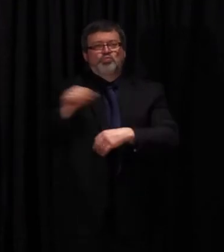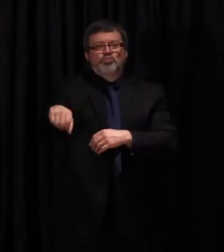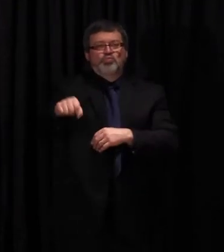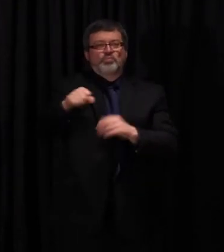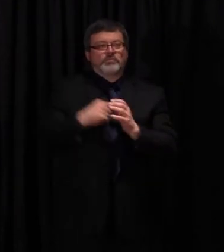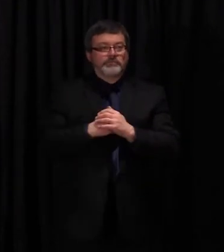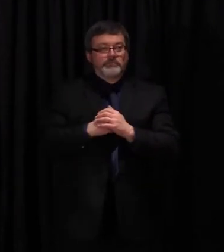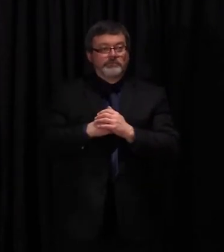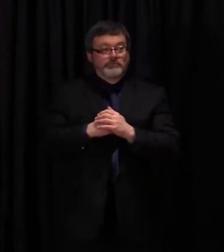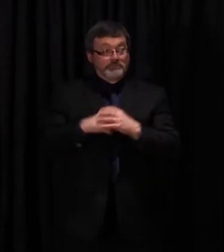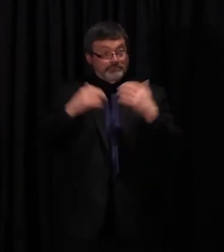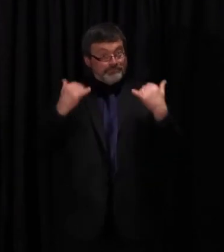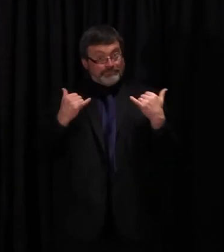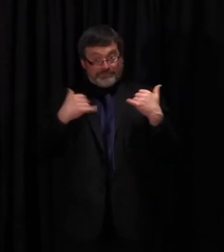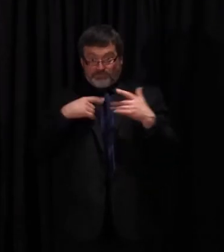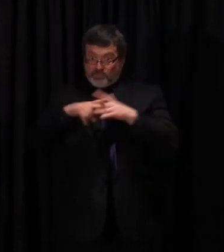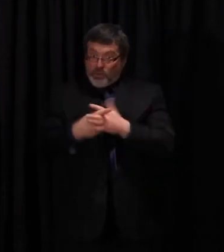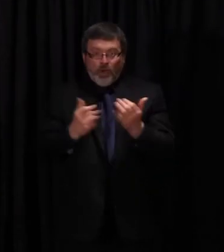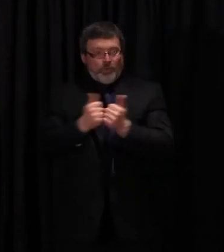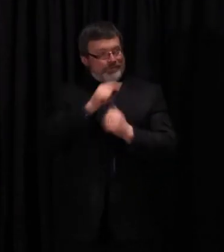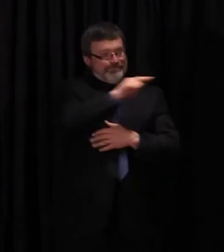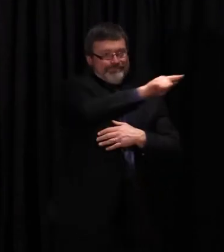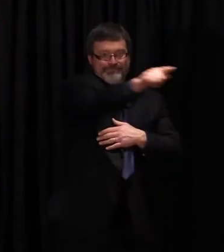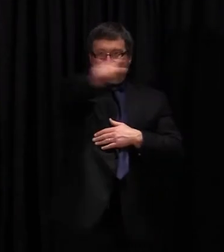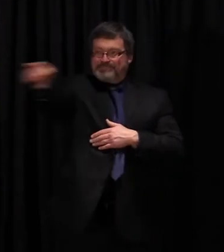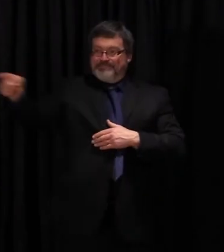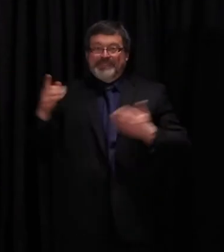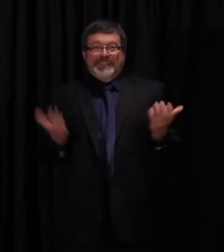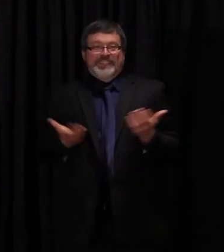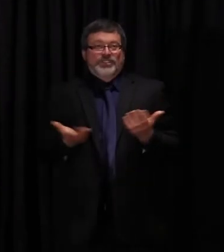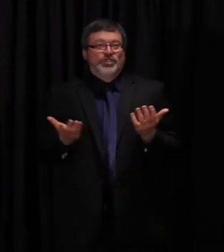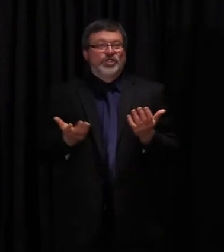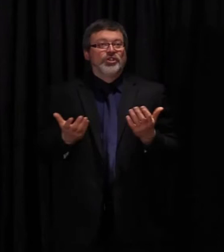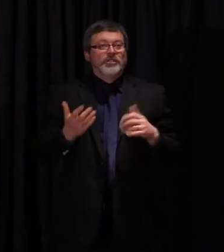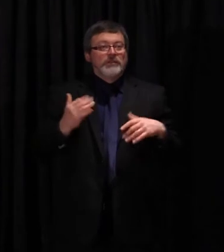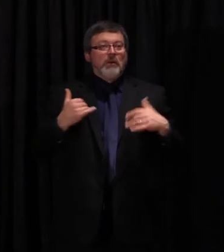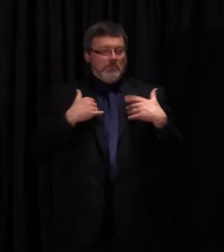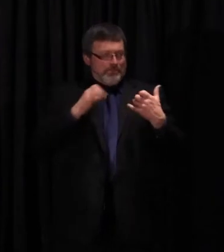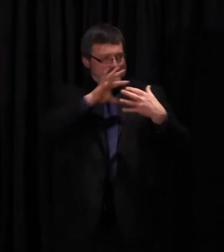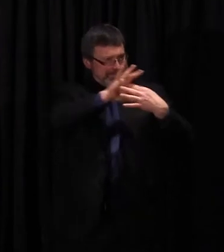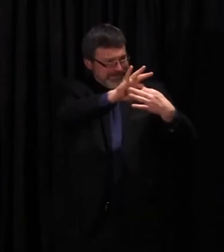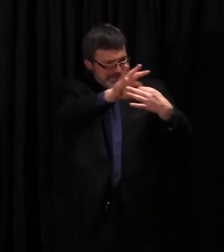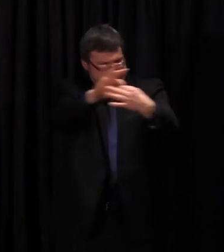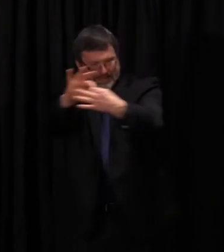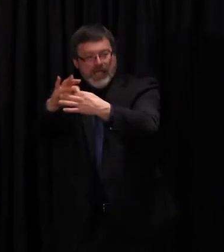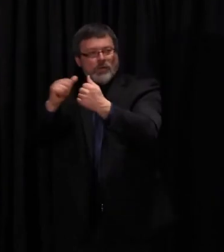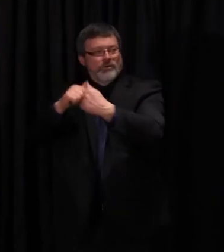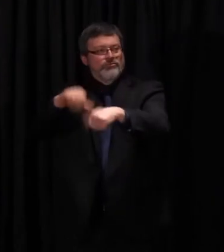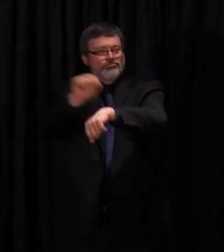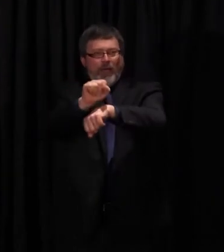So let's start with the people already here and do more to connect them with great jobs.